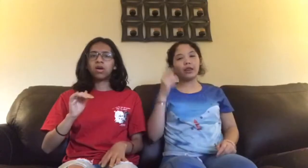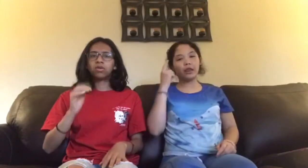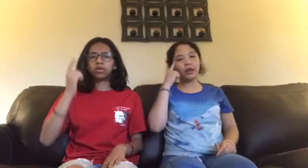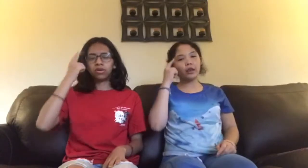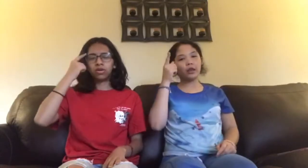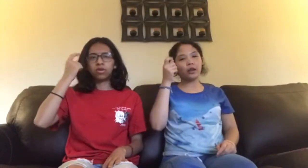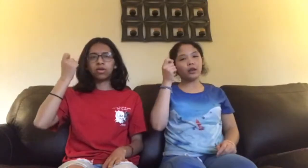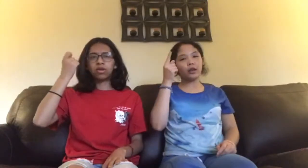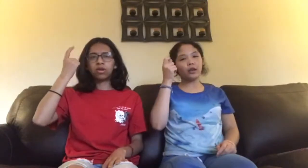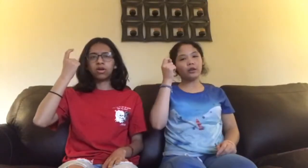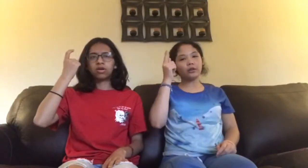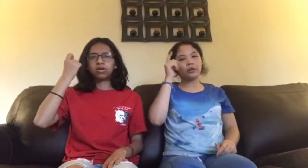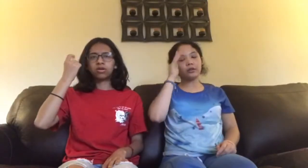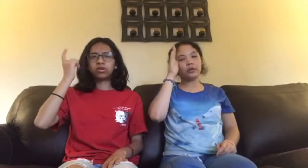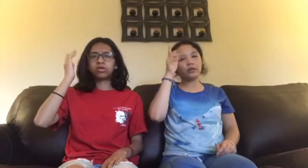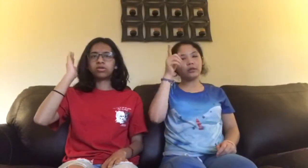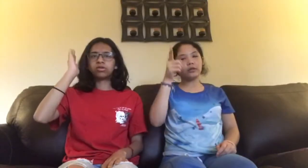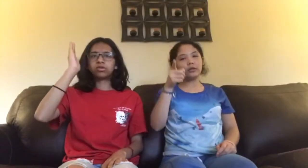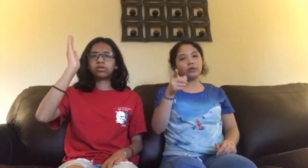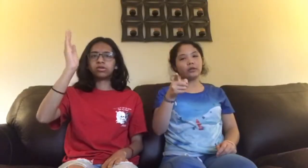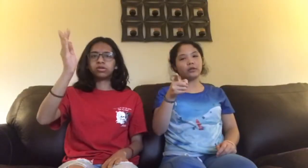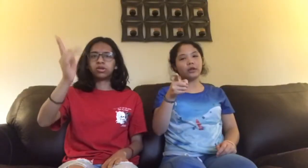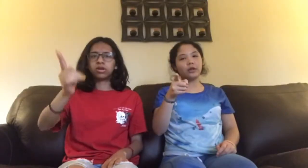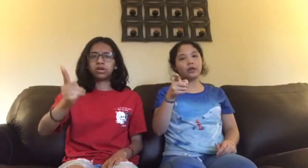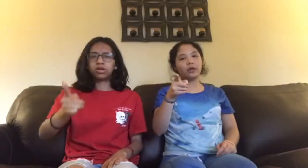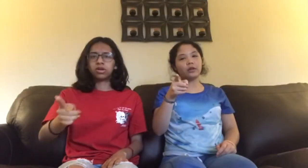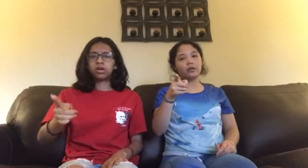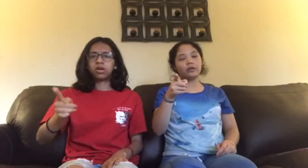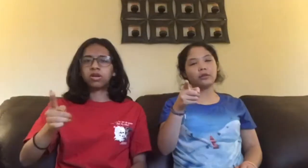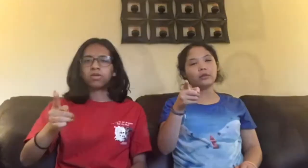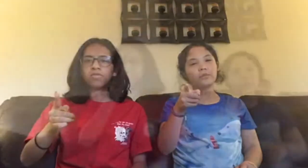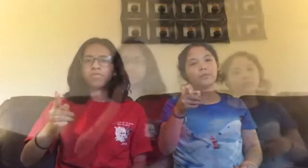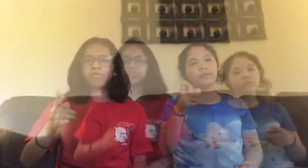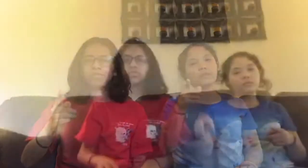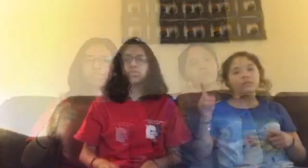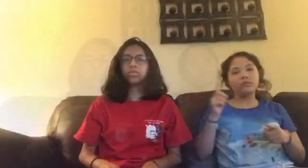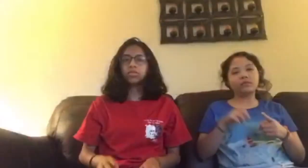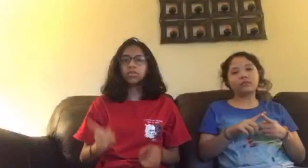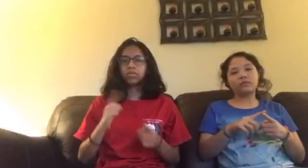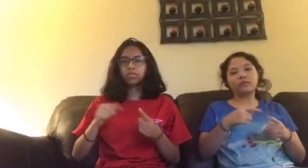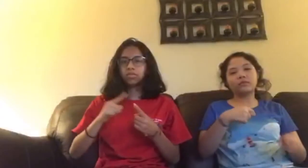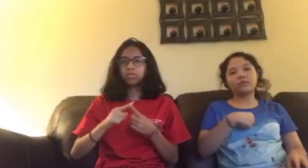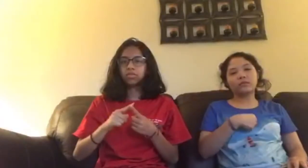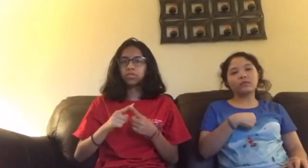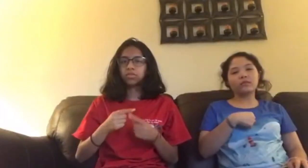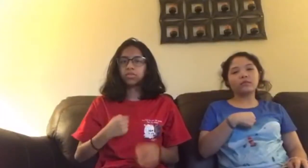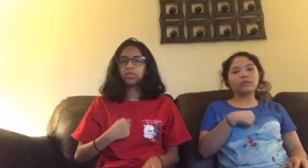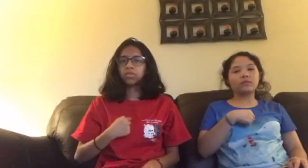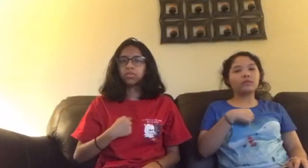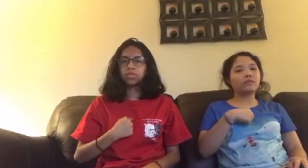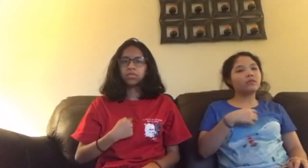think you'll understand When I feel